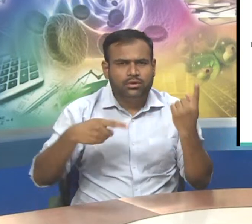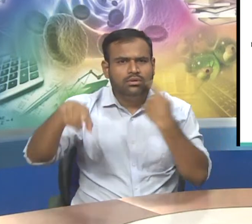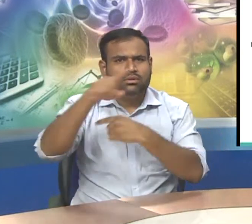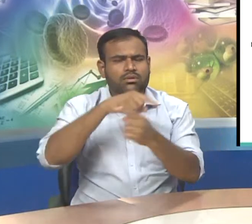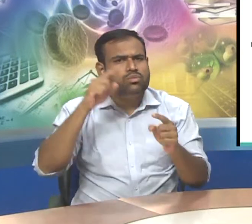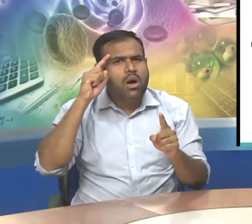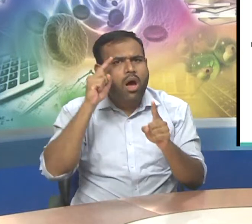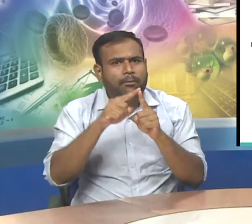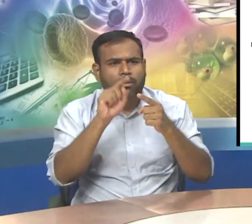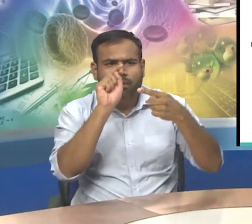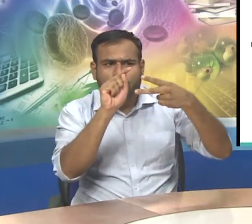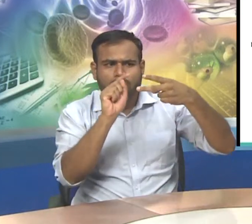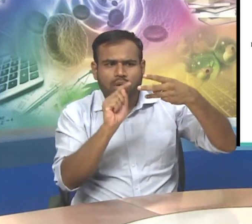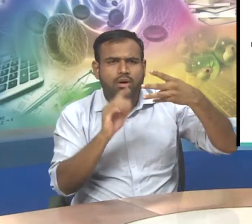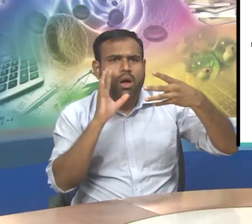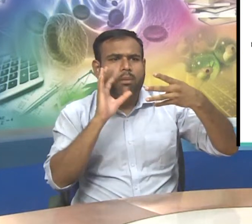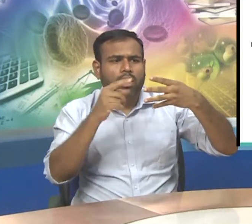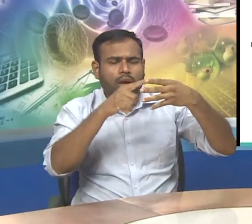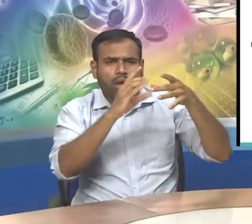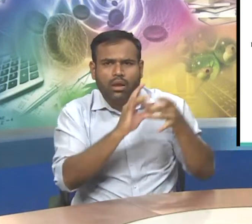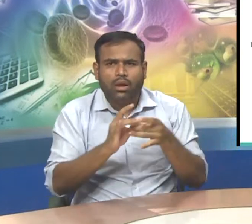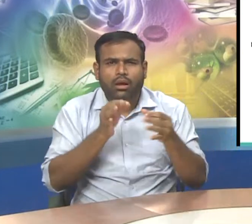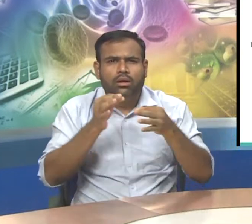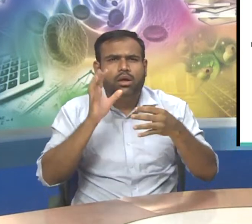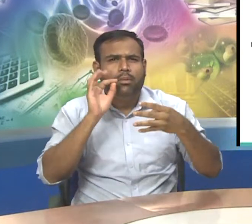So let us now understand the objectives of this lesson.